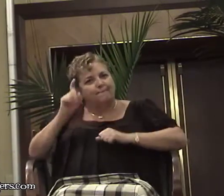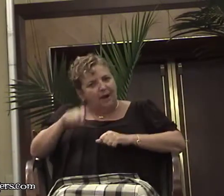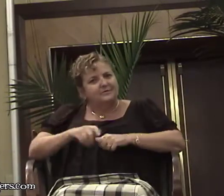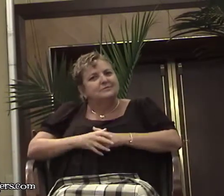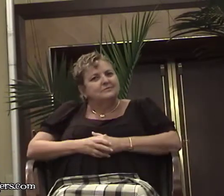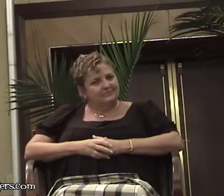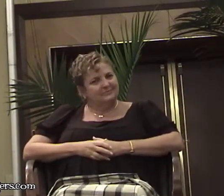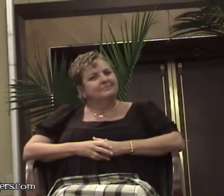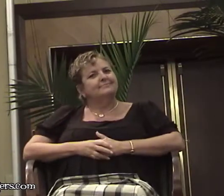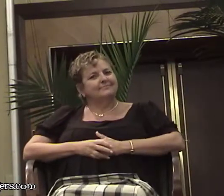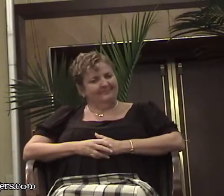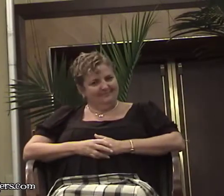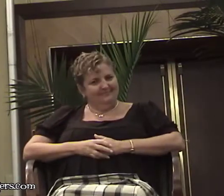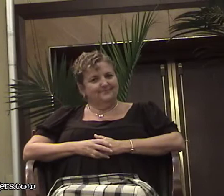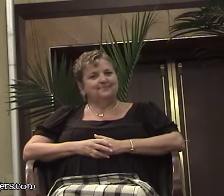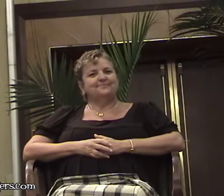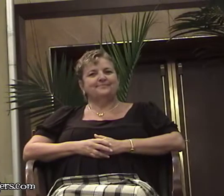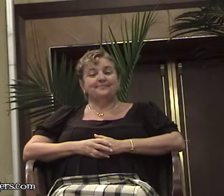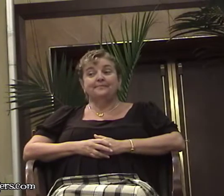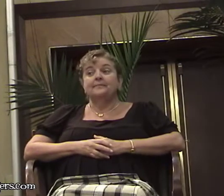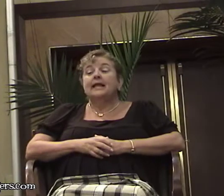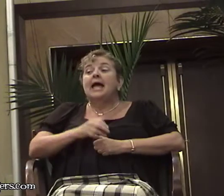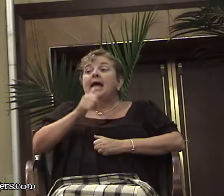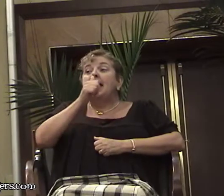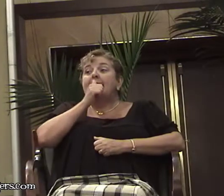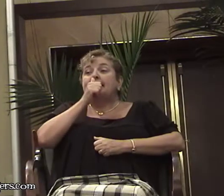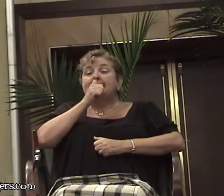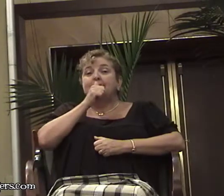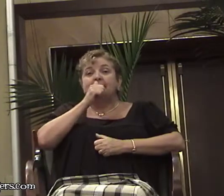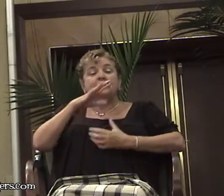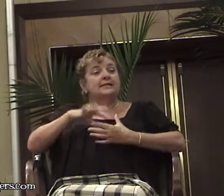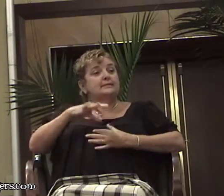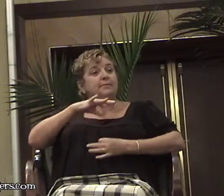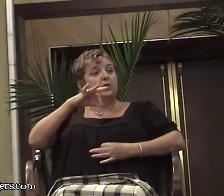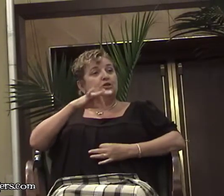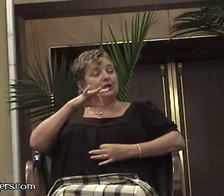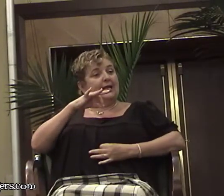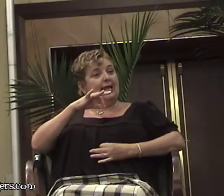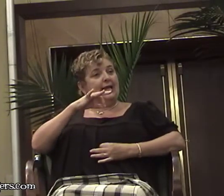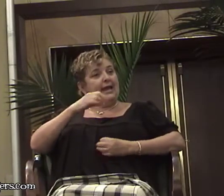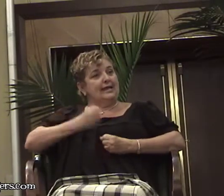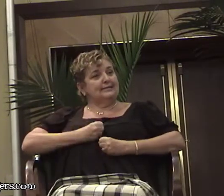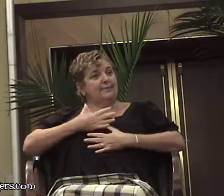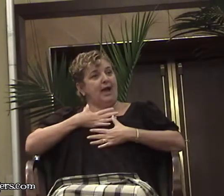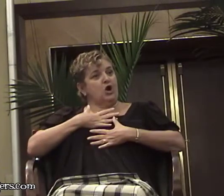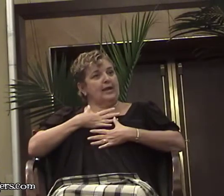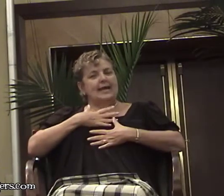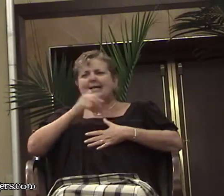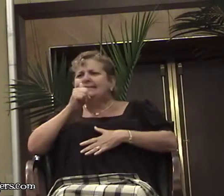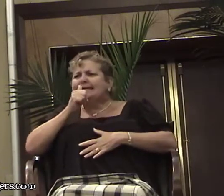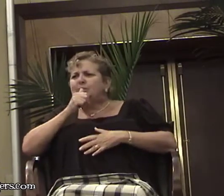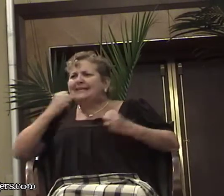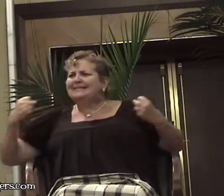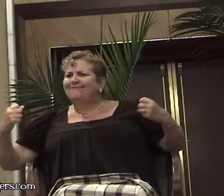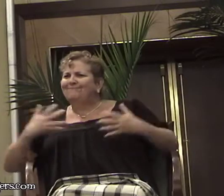He went on to say that anonymity is spiritually inspired and secrecy is fear-inspired. This is not a secret